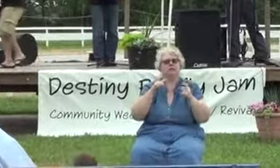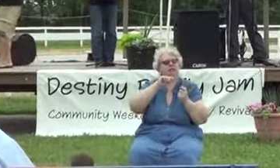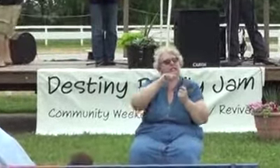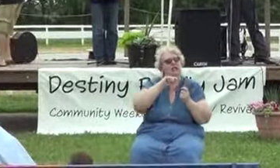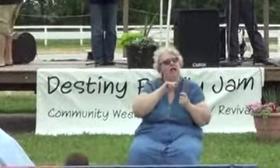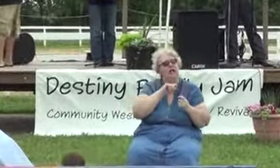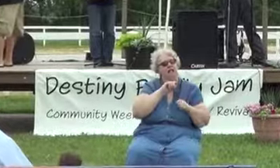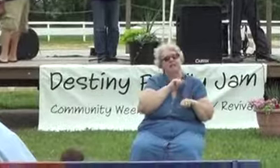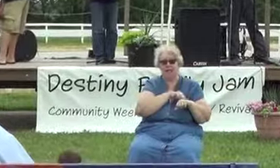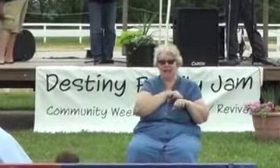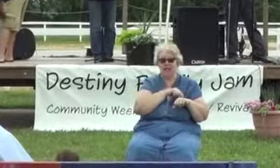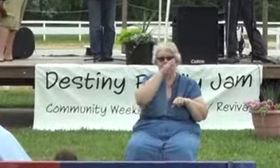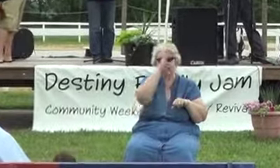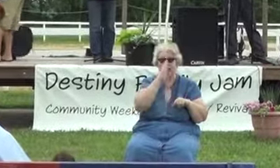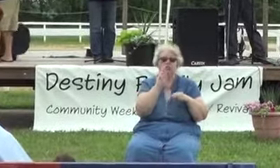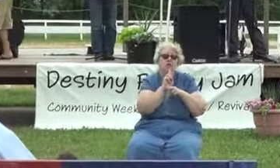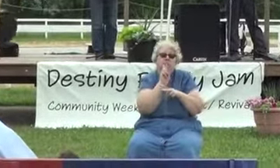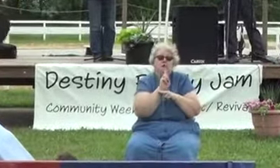start the church.